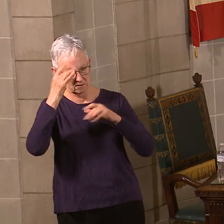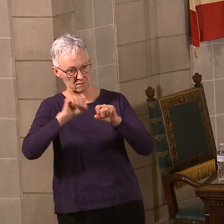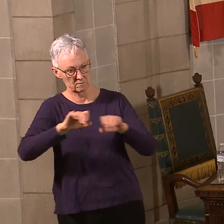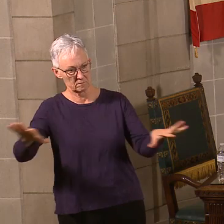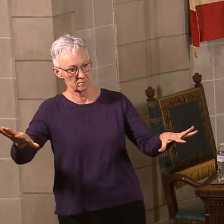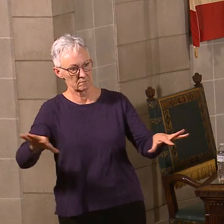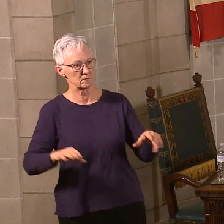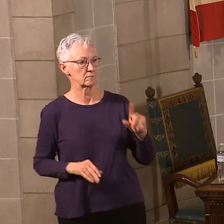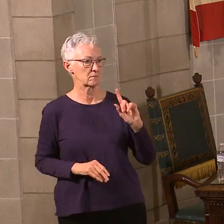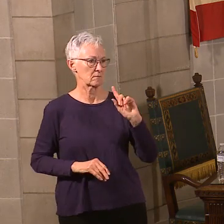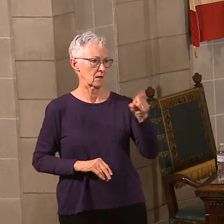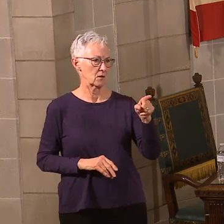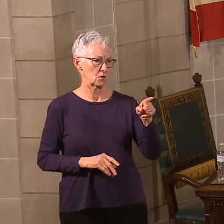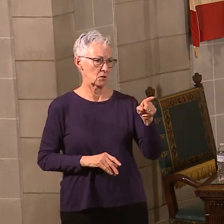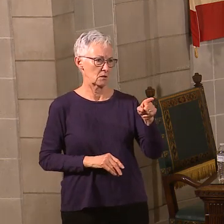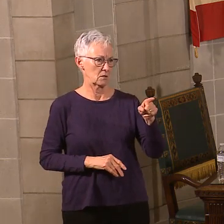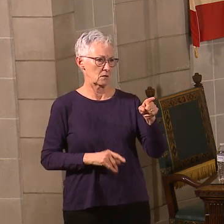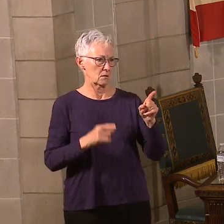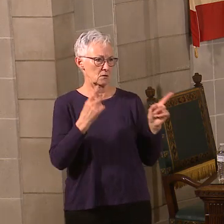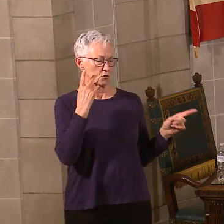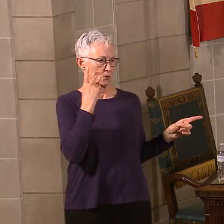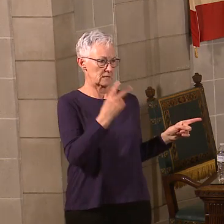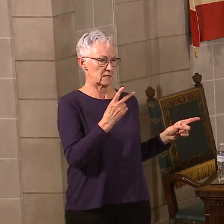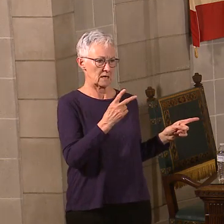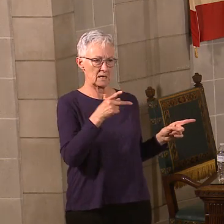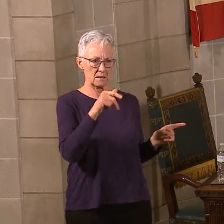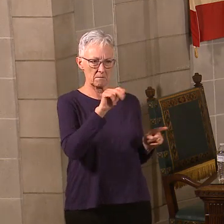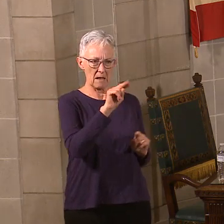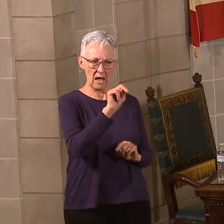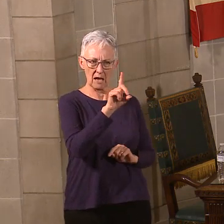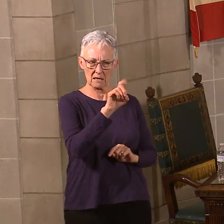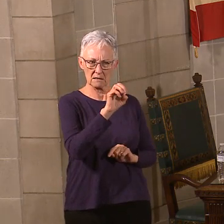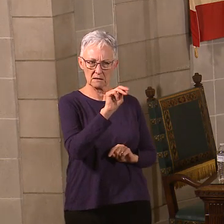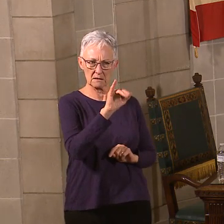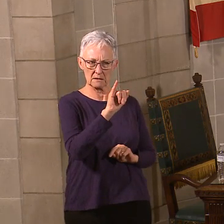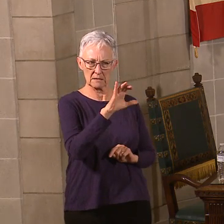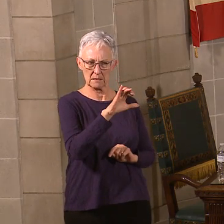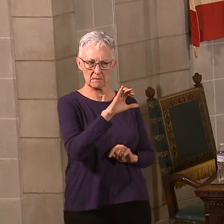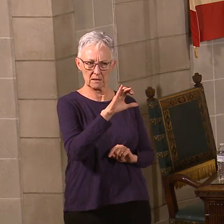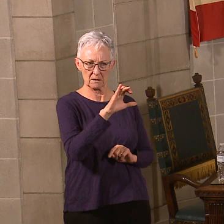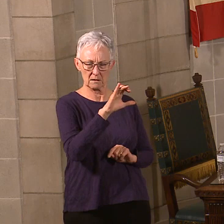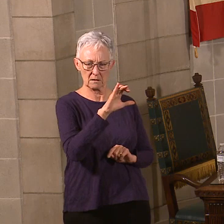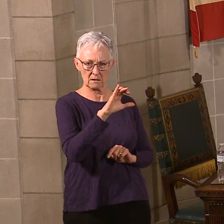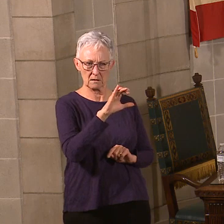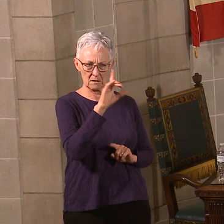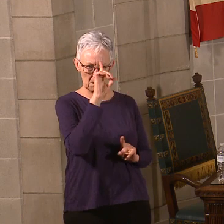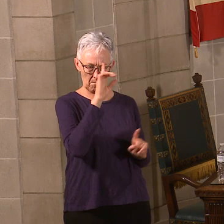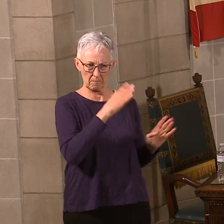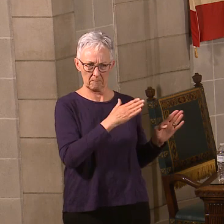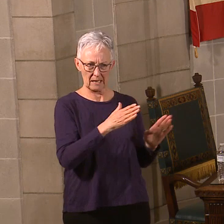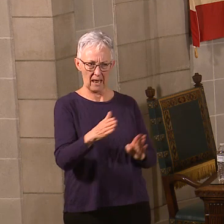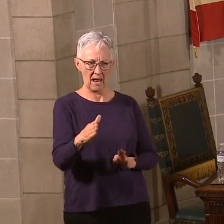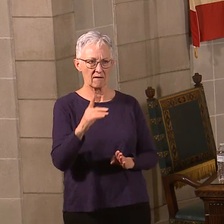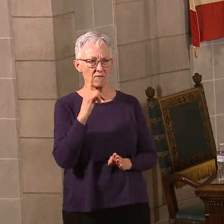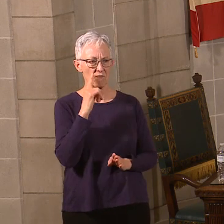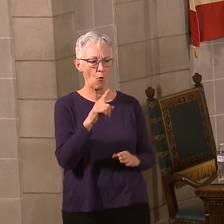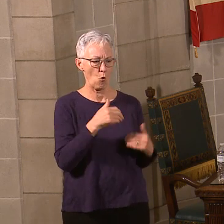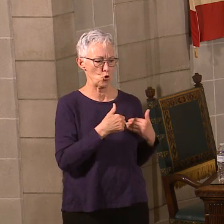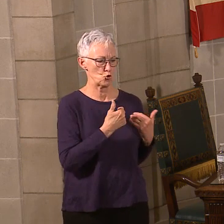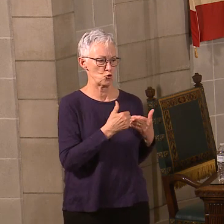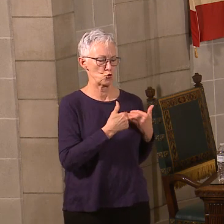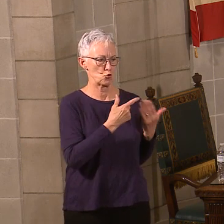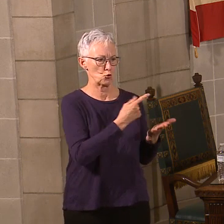outbreak, for both YRTCs and for corrections? We're hearing that a lot of other people are having a hard time viewing